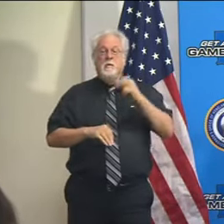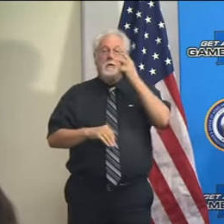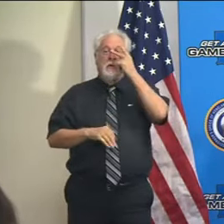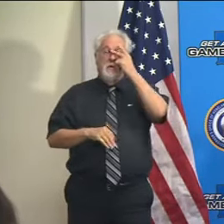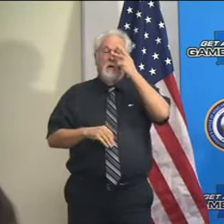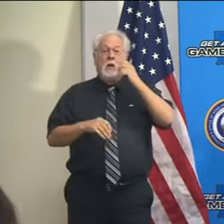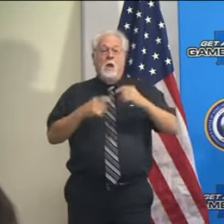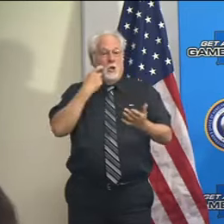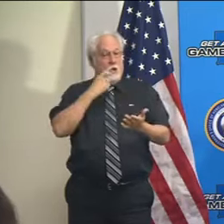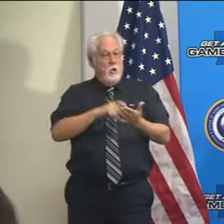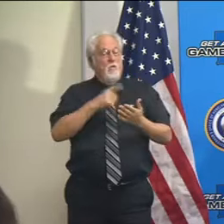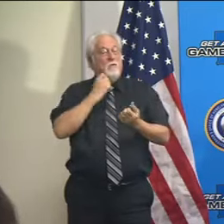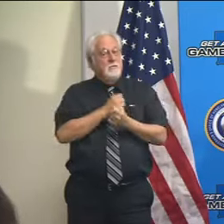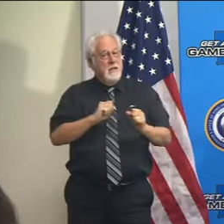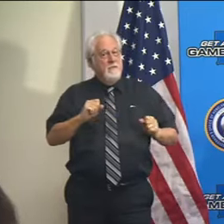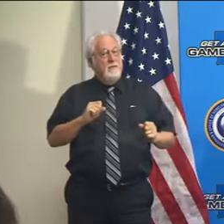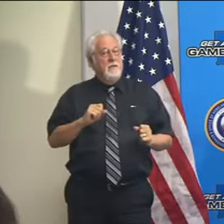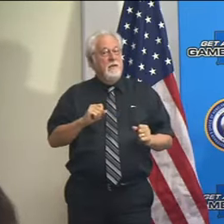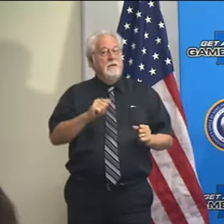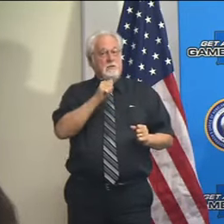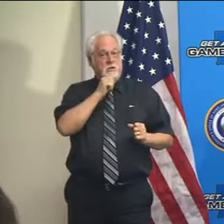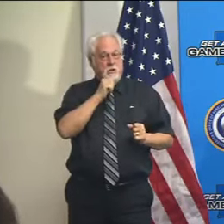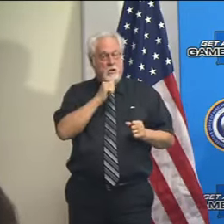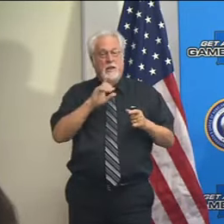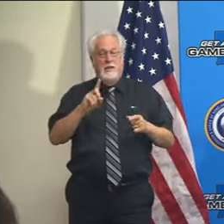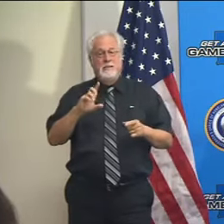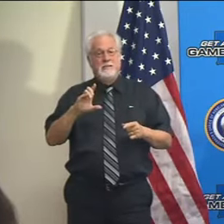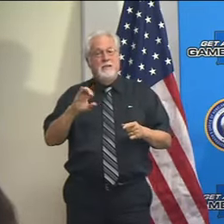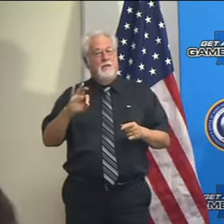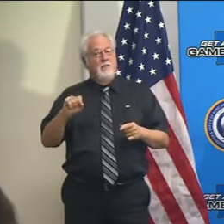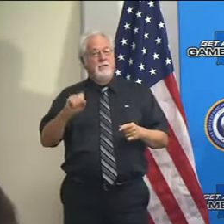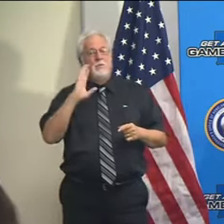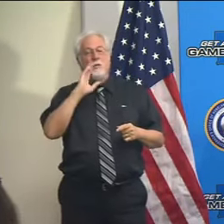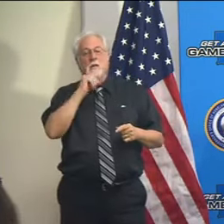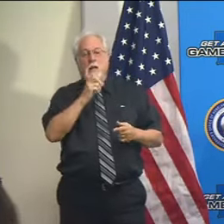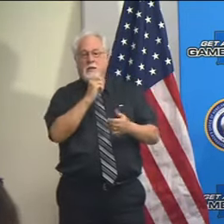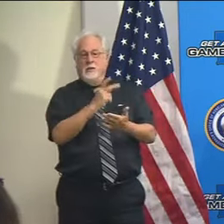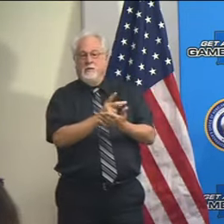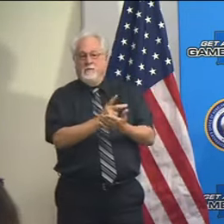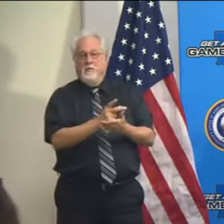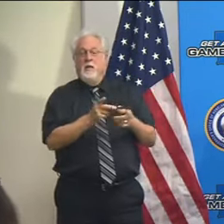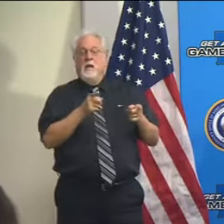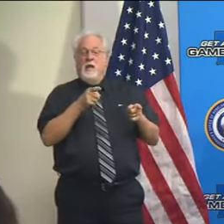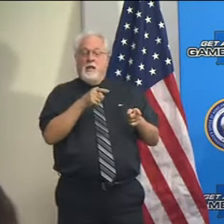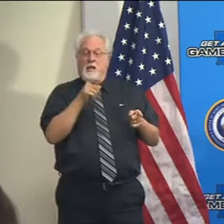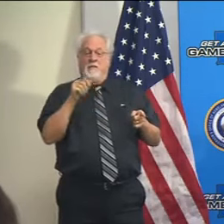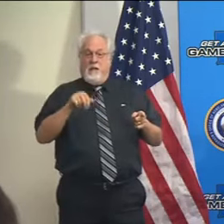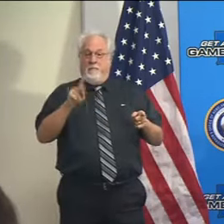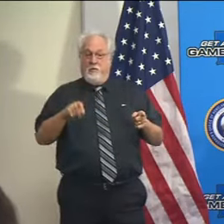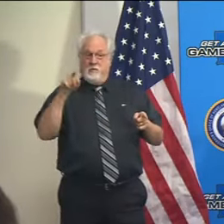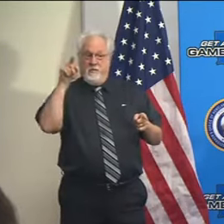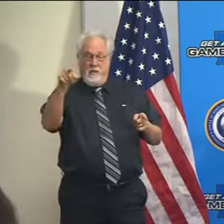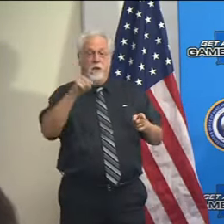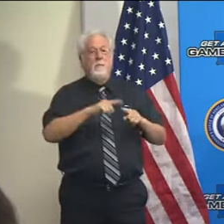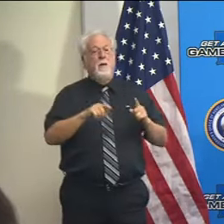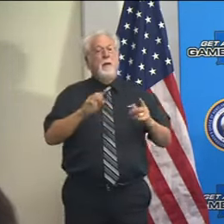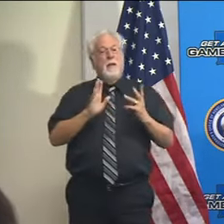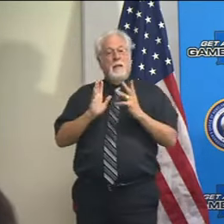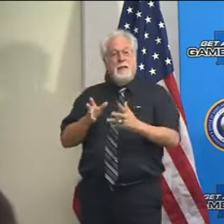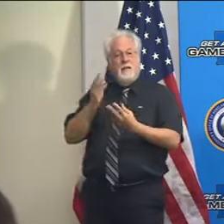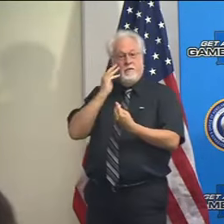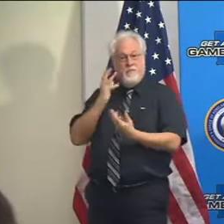Please note, for safety and security reasons, DCFS will not confirm whether an individual is at a shelter. But if you leave